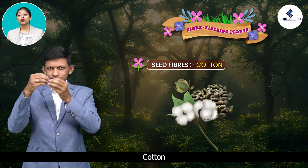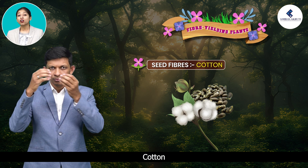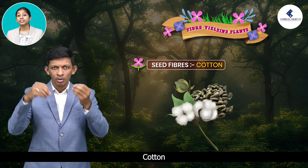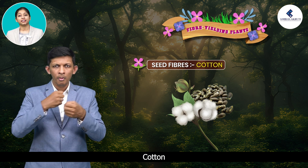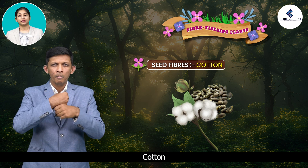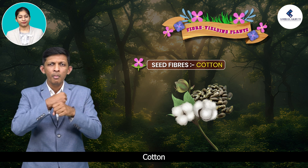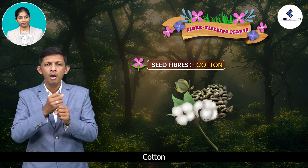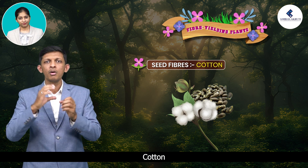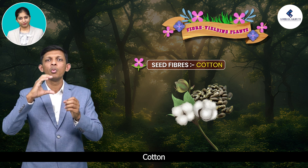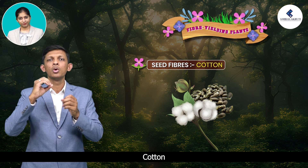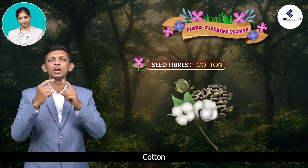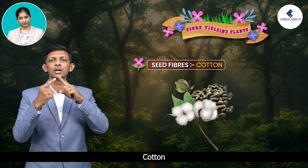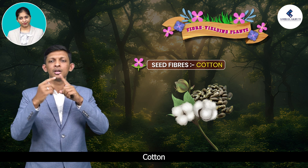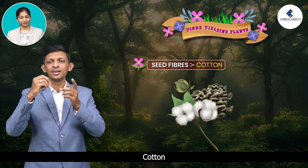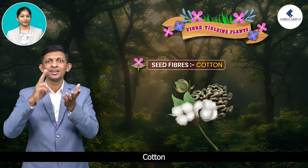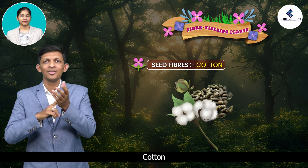cotton,